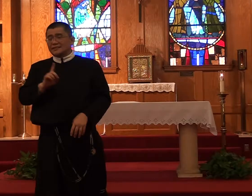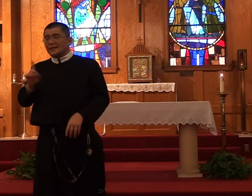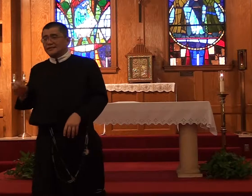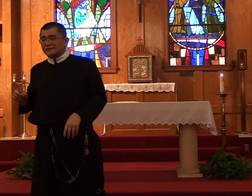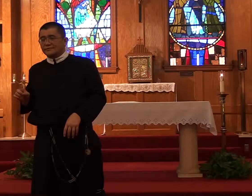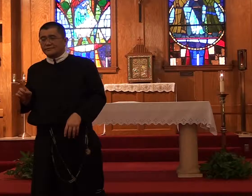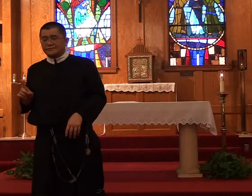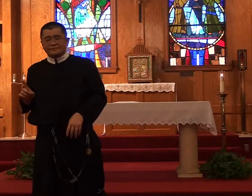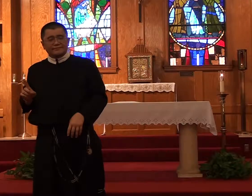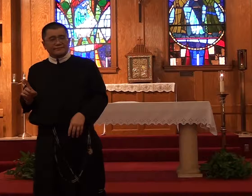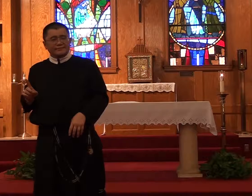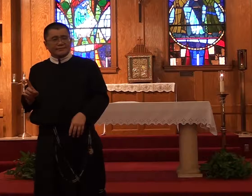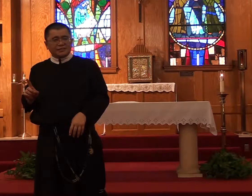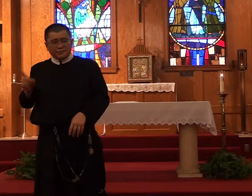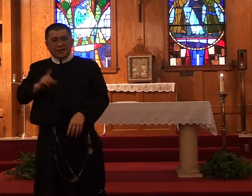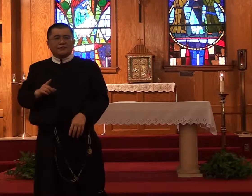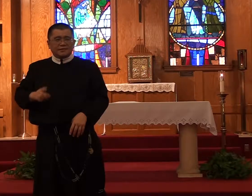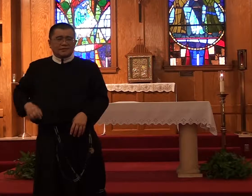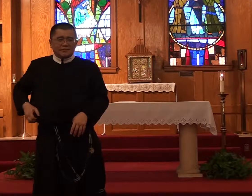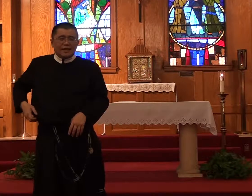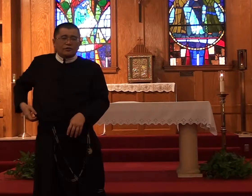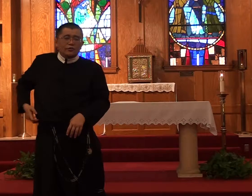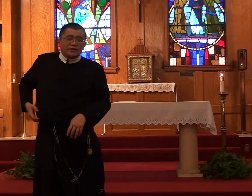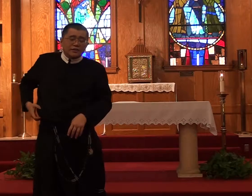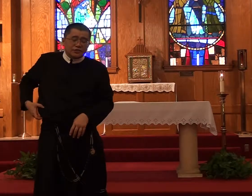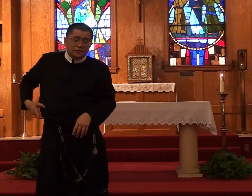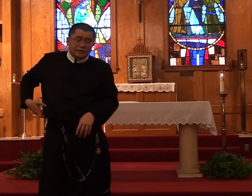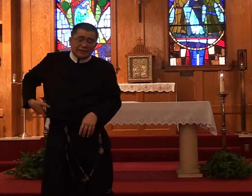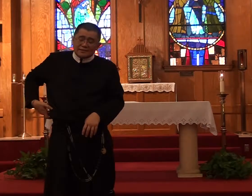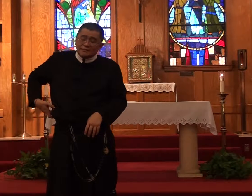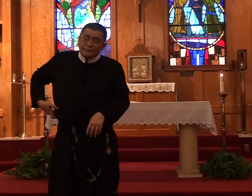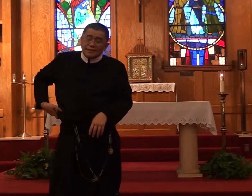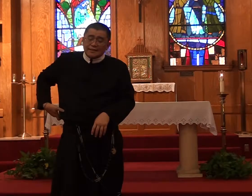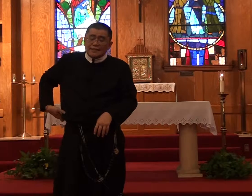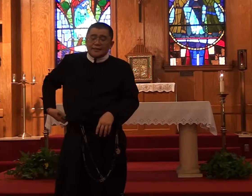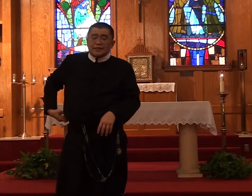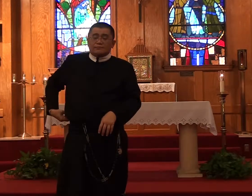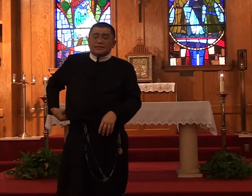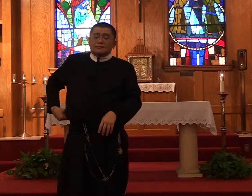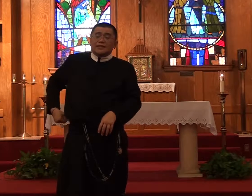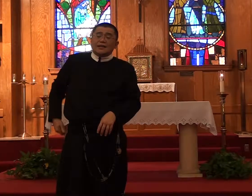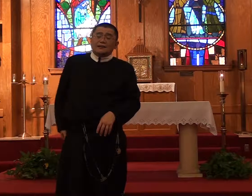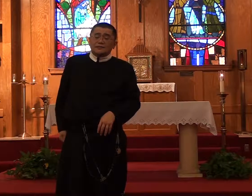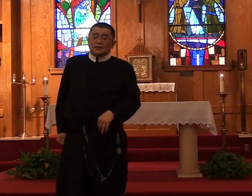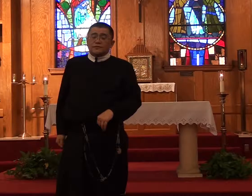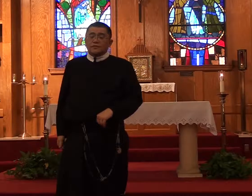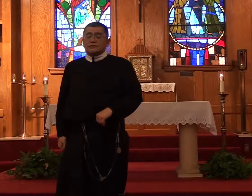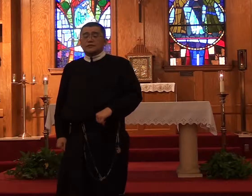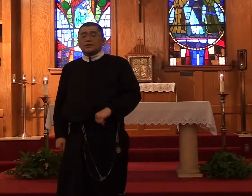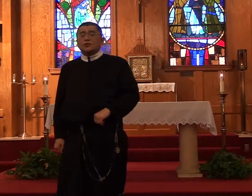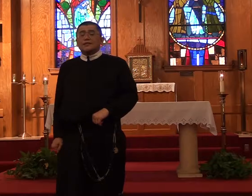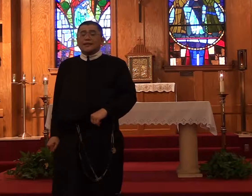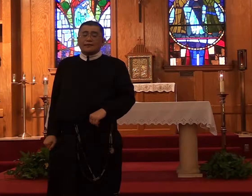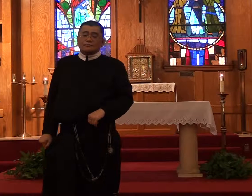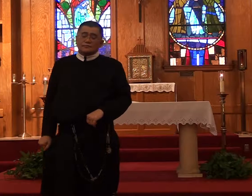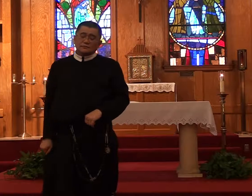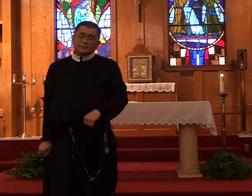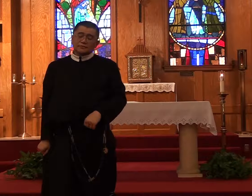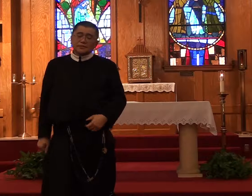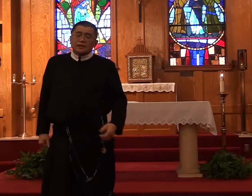heaven. Submit ourselves. And how are we going to do that? Simply by submitting ourselves to the holy name. A lot